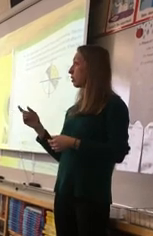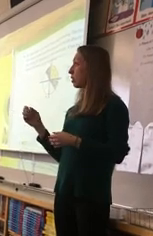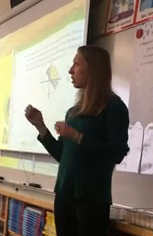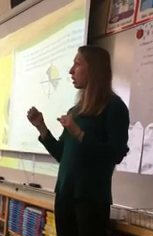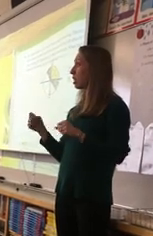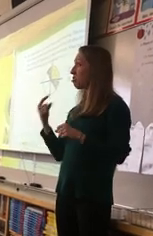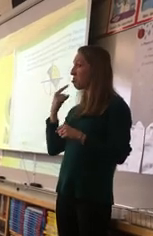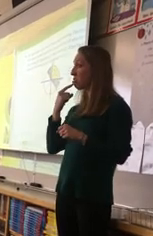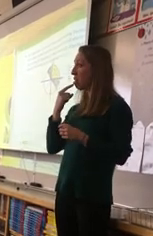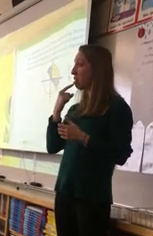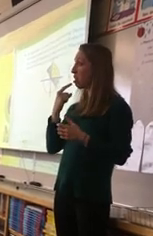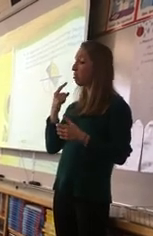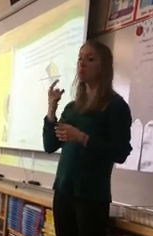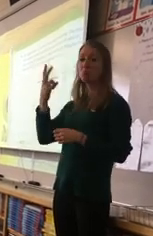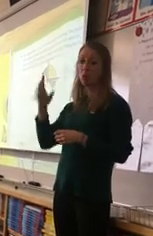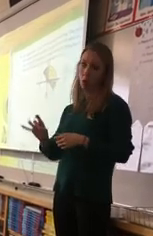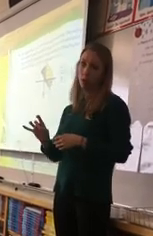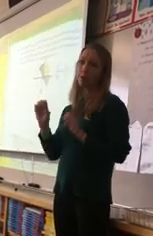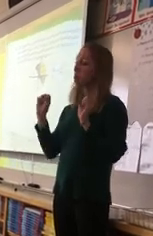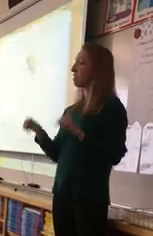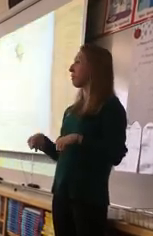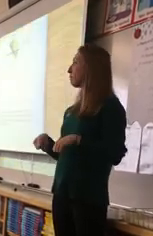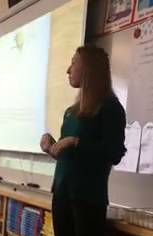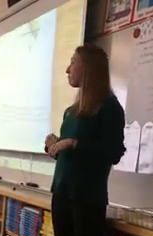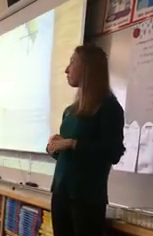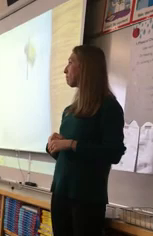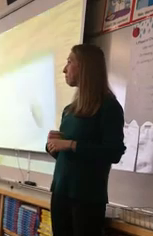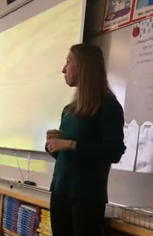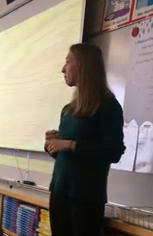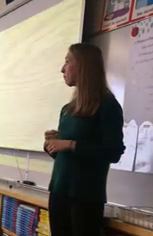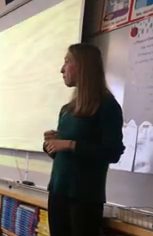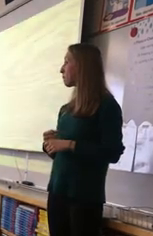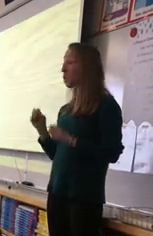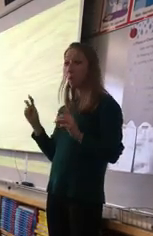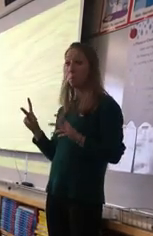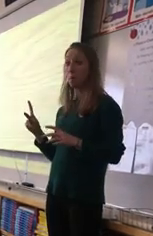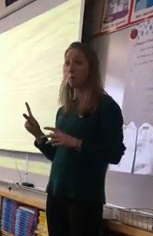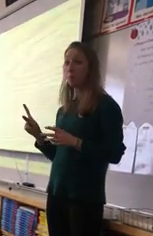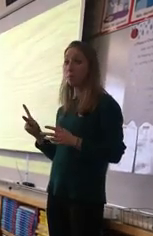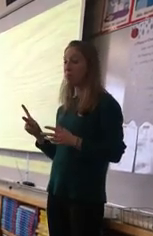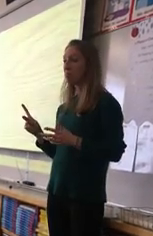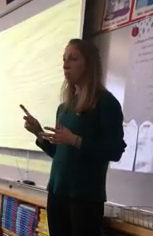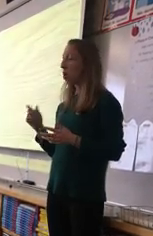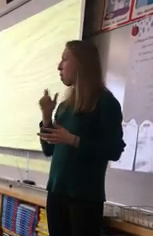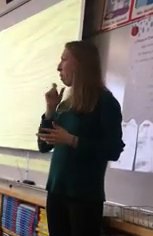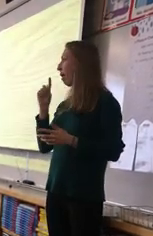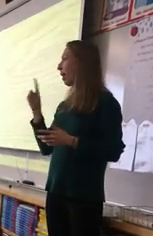just in a. Exactly. Okay? All right. I'm not even going to ask who your helper